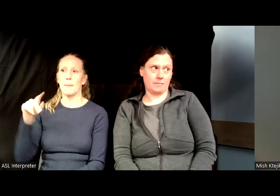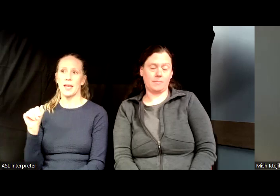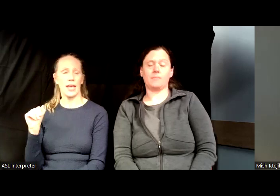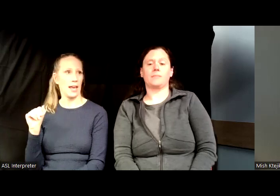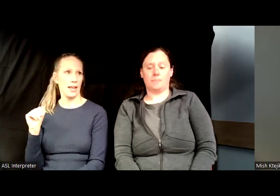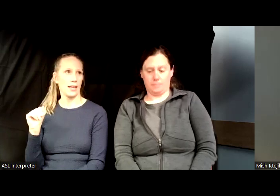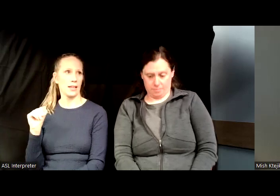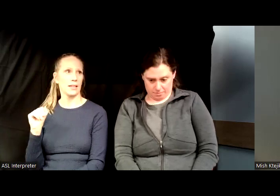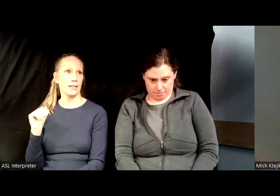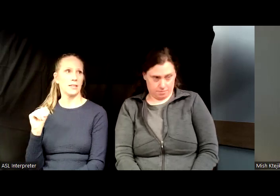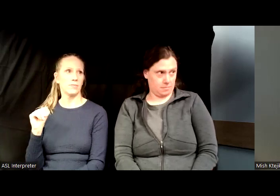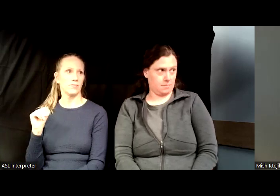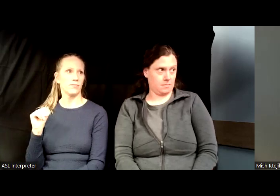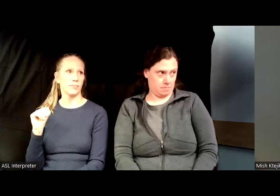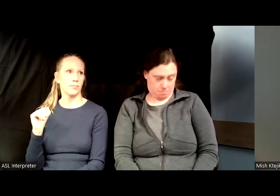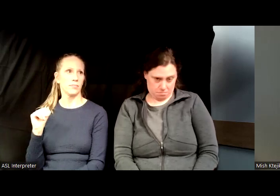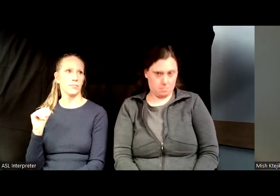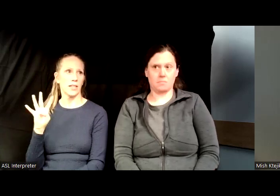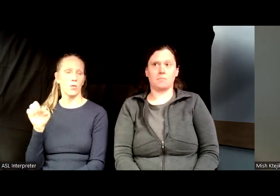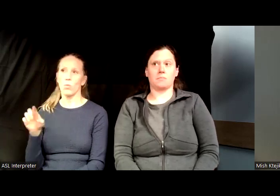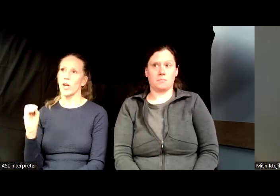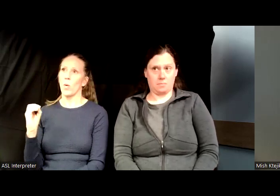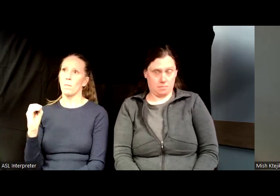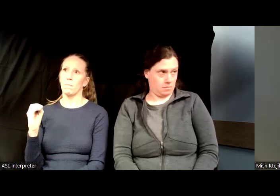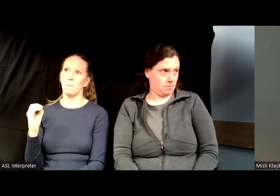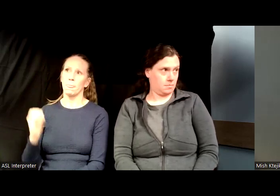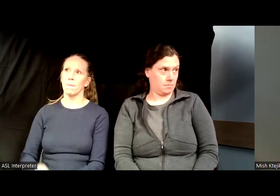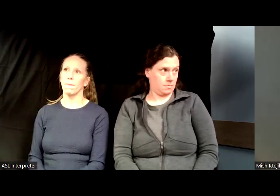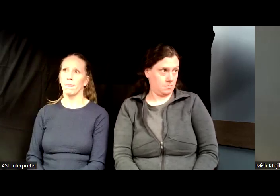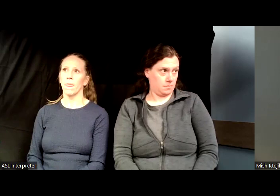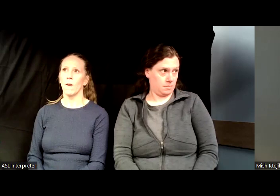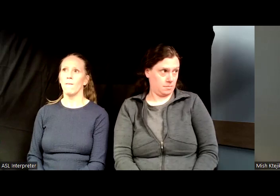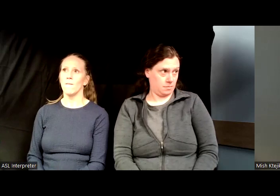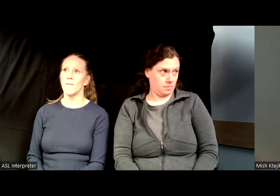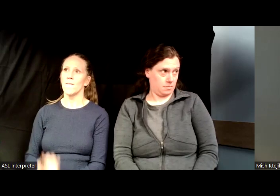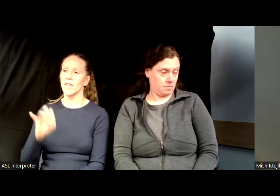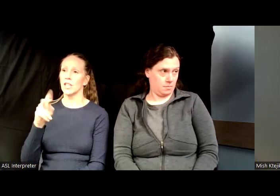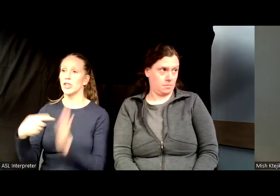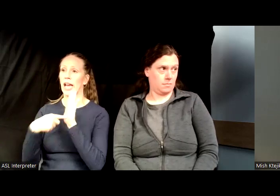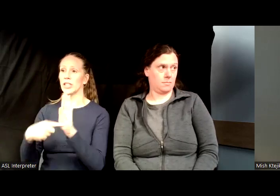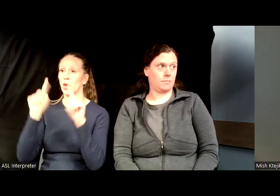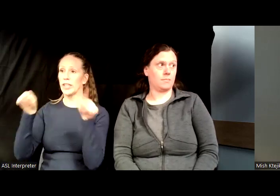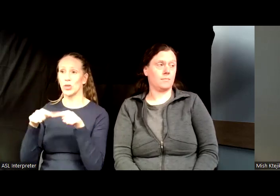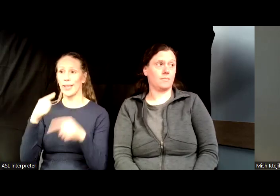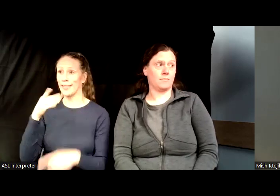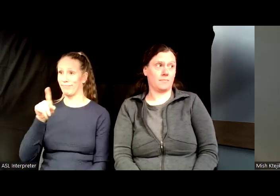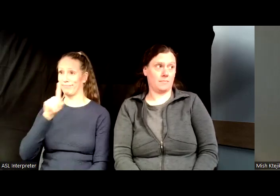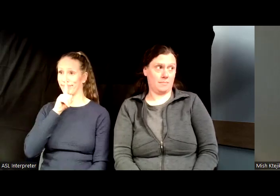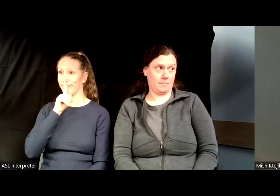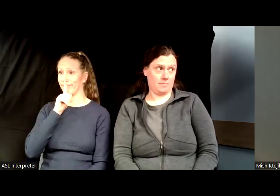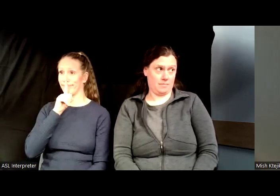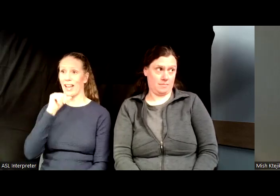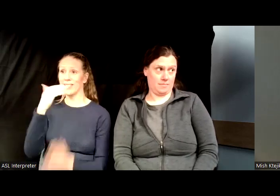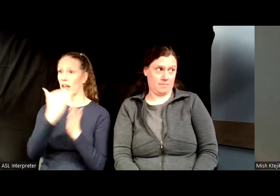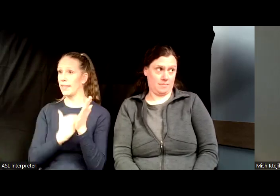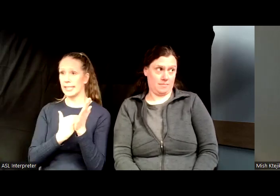Yeah, I think you have to recognize the EIPA too. Jack is showing a screen and saying, no, it's not there. So It's not